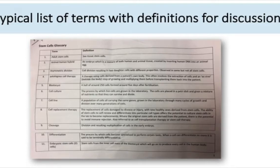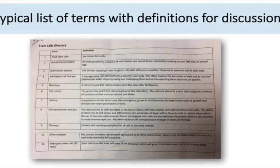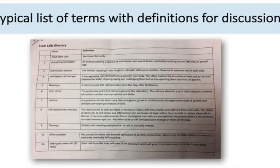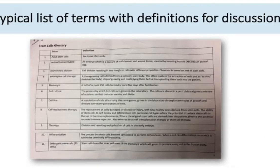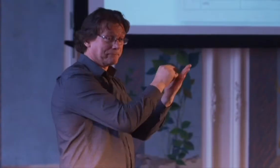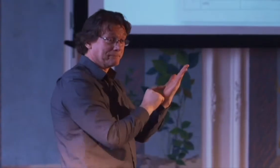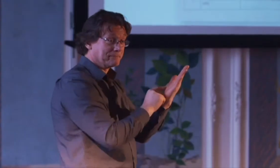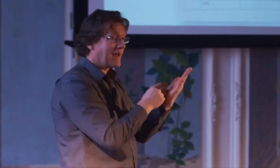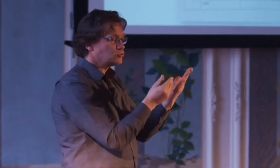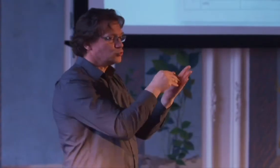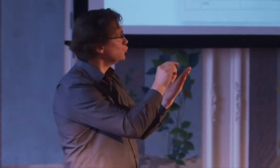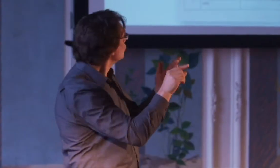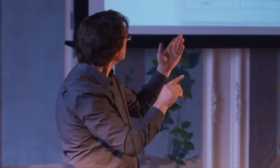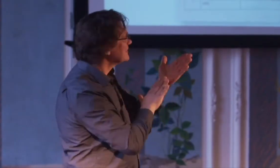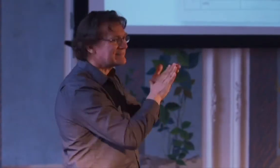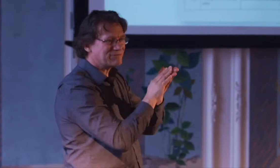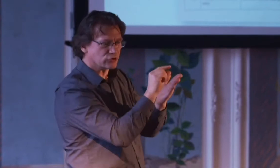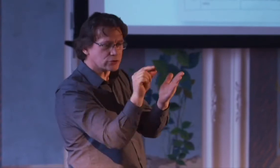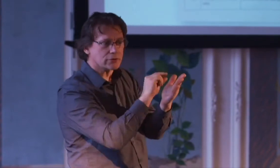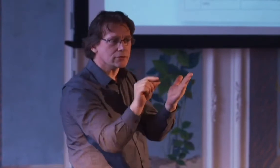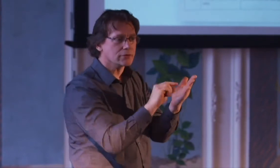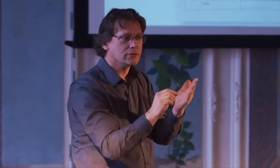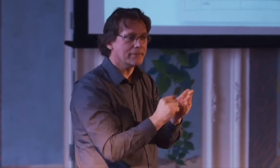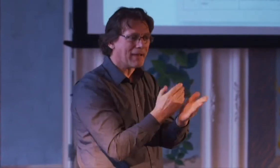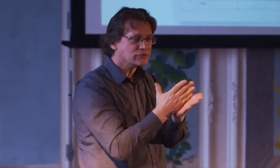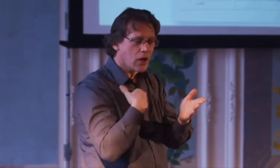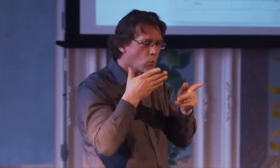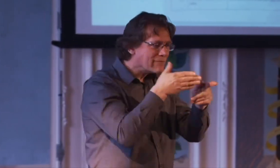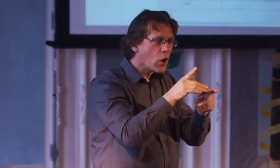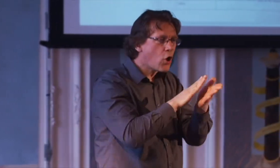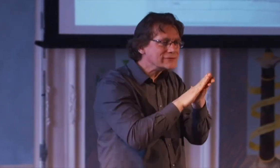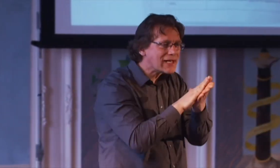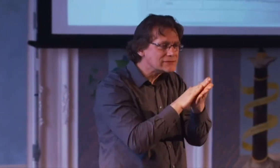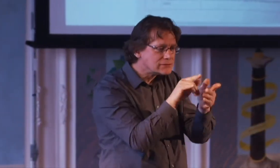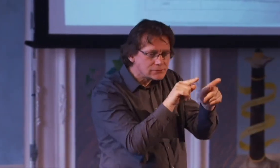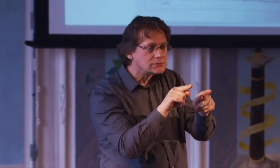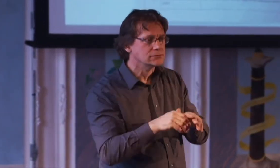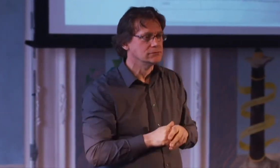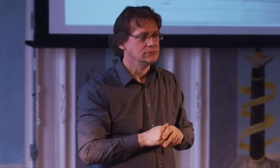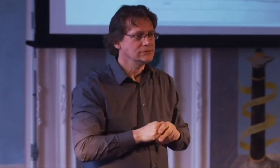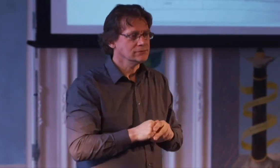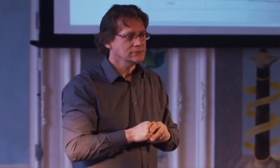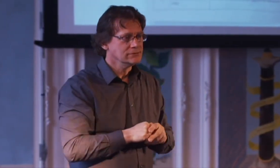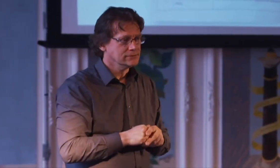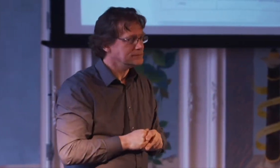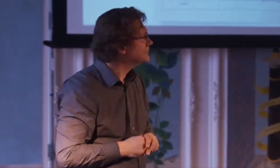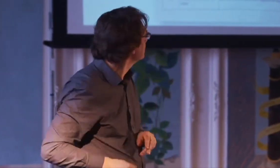This is an example of a list of terms that we collected from the curriculum, along with definition, so that we could be absolutely sure